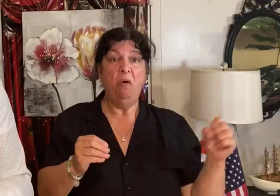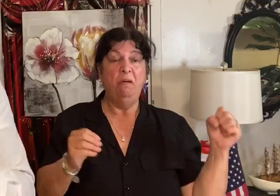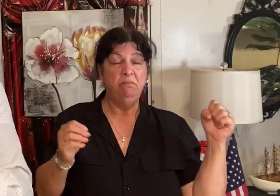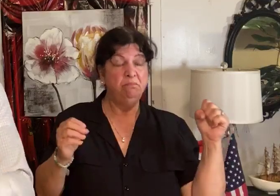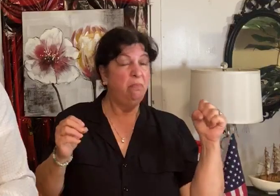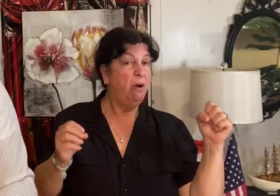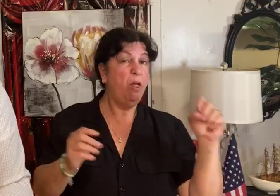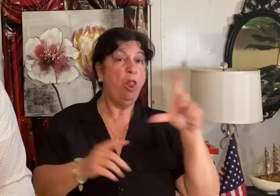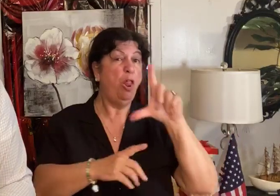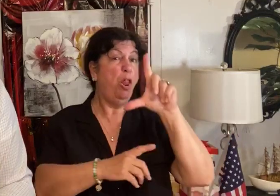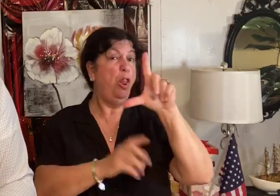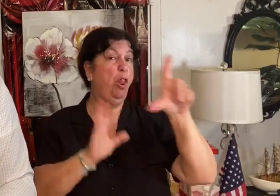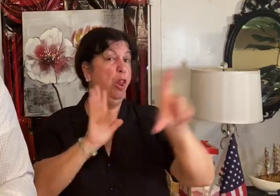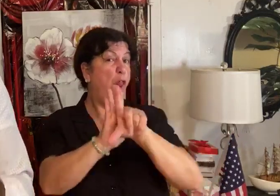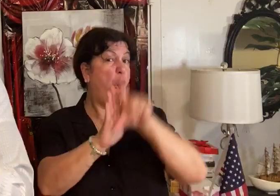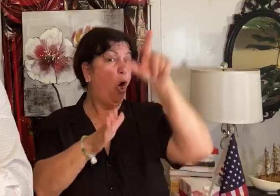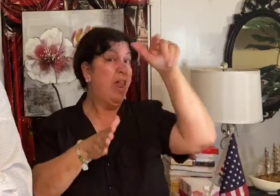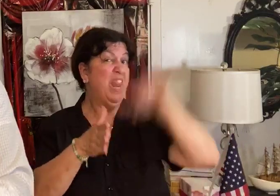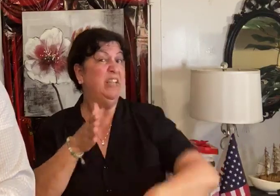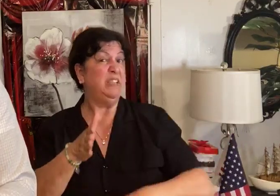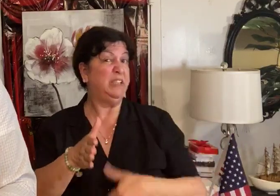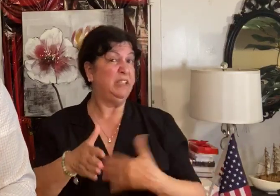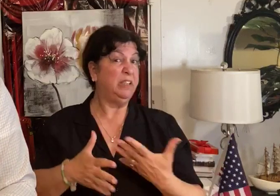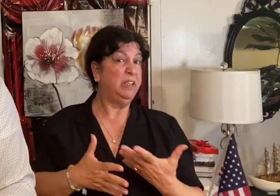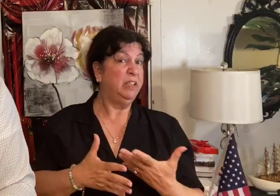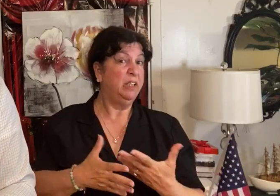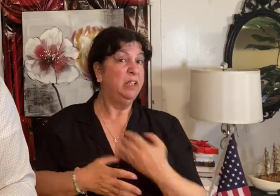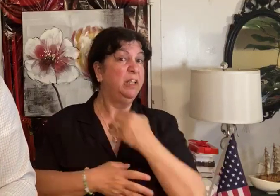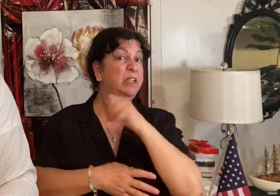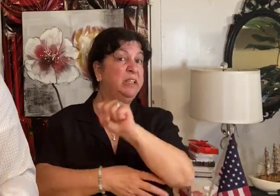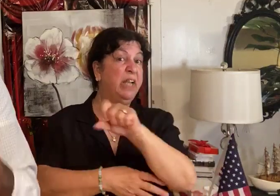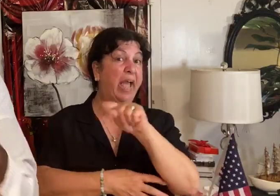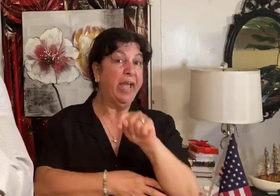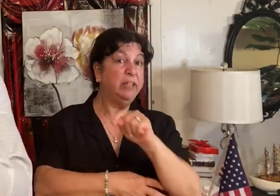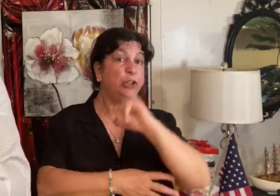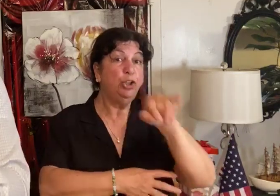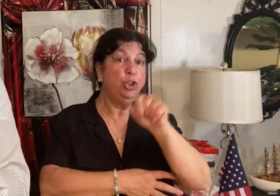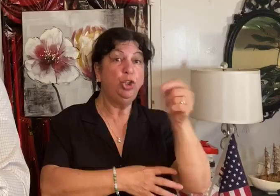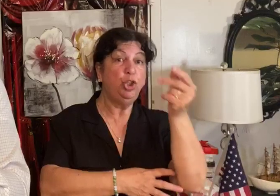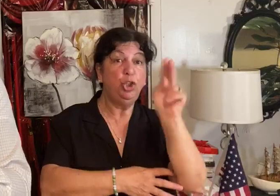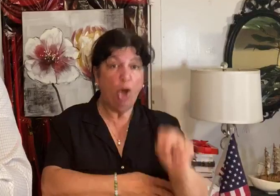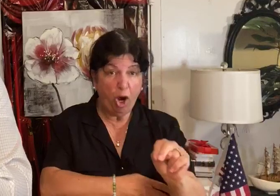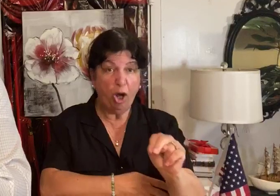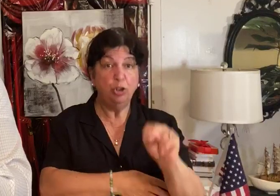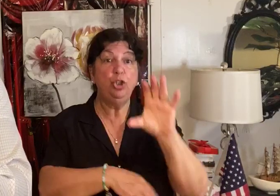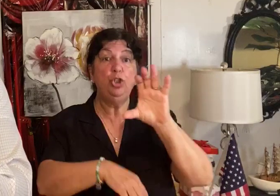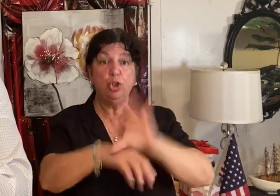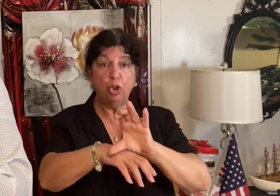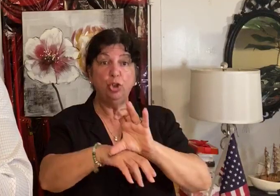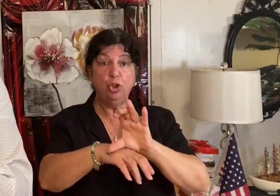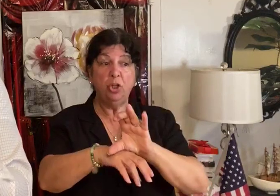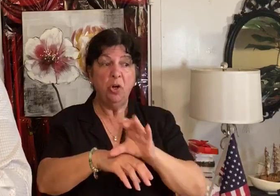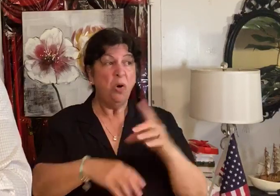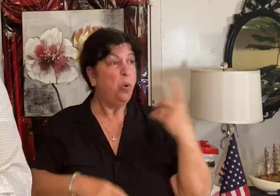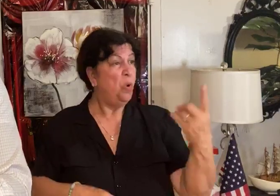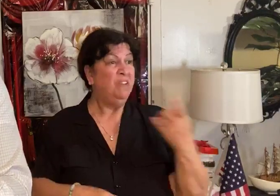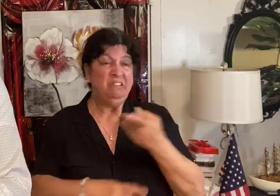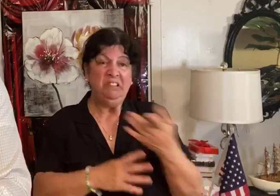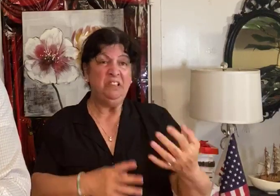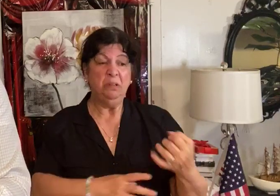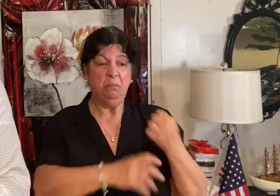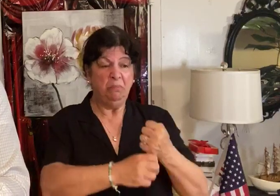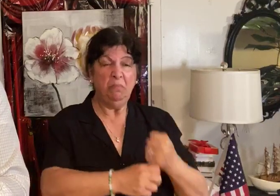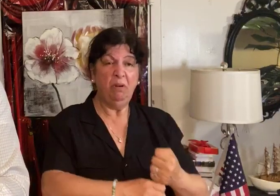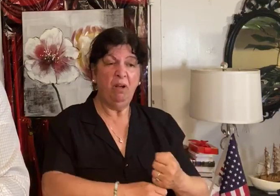D.C., near the White House. There was the St. John's Church, who one of these lawless, rotten